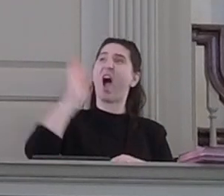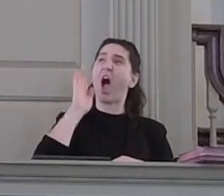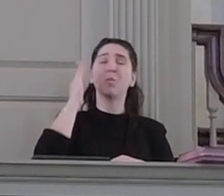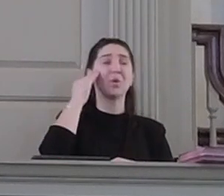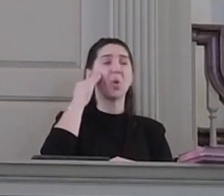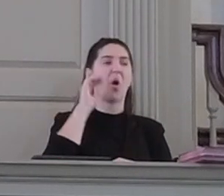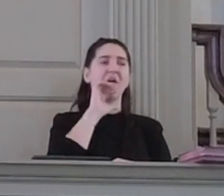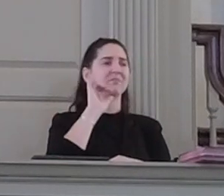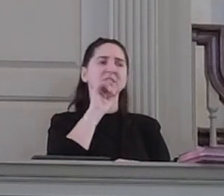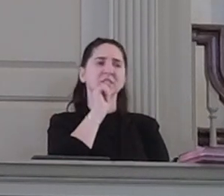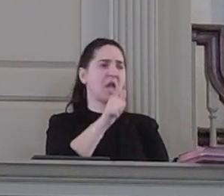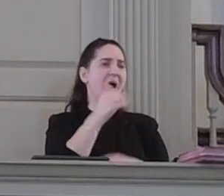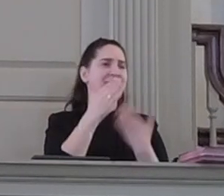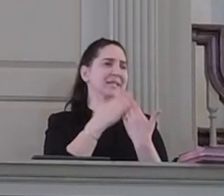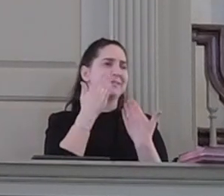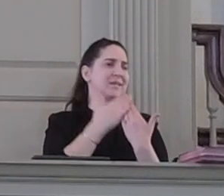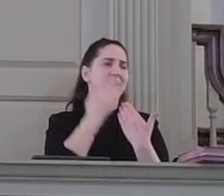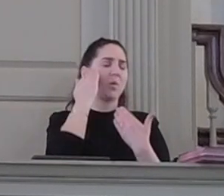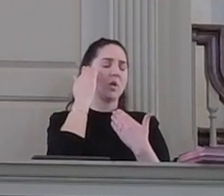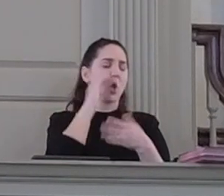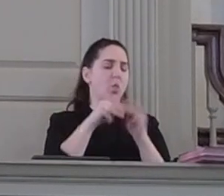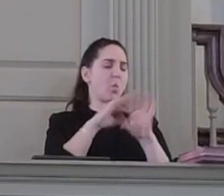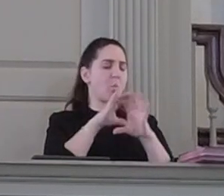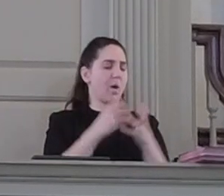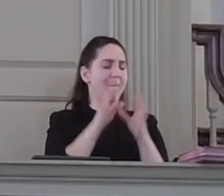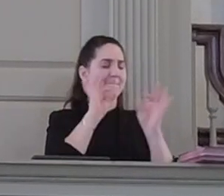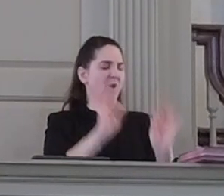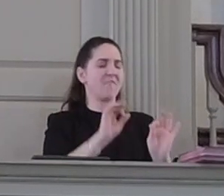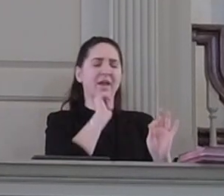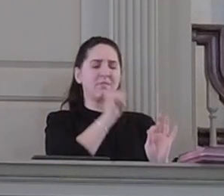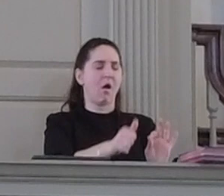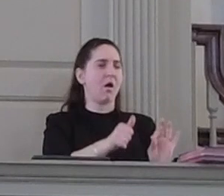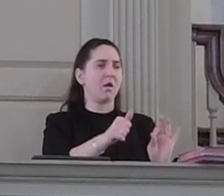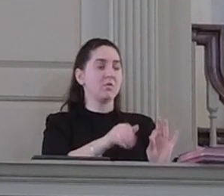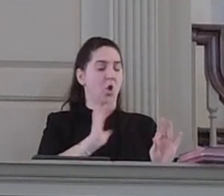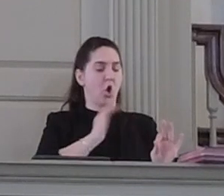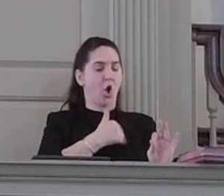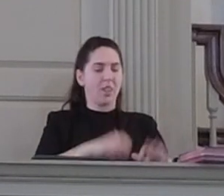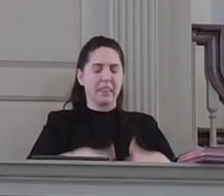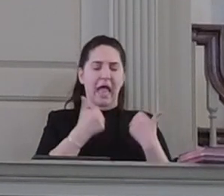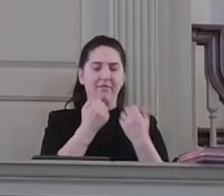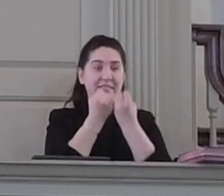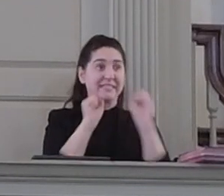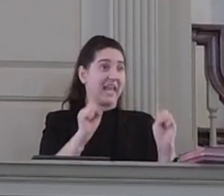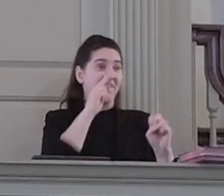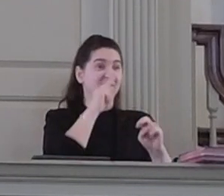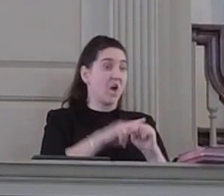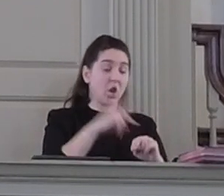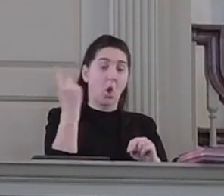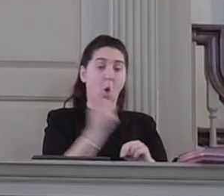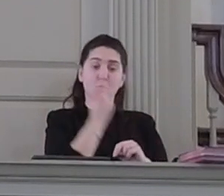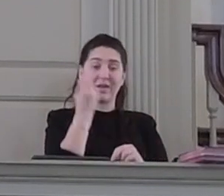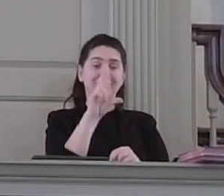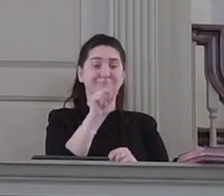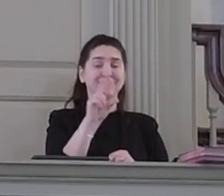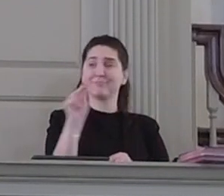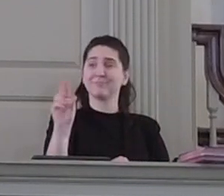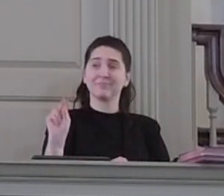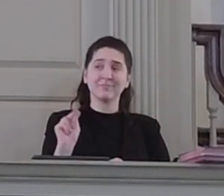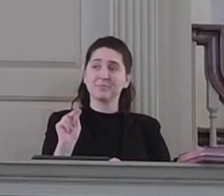know that the world is not perfect and that our lives are not always safe and fun.